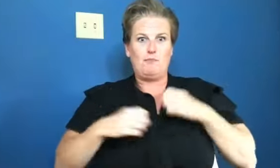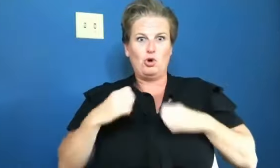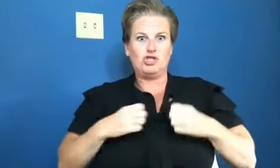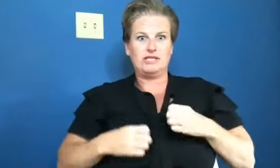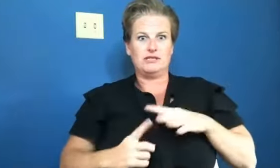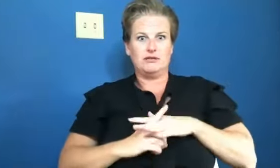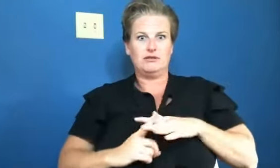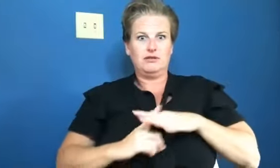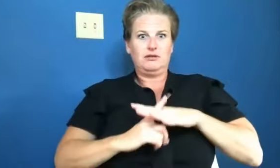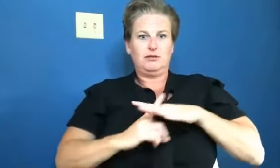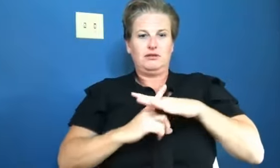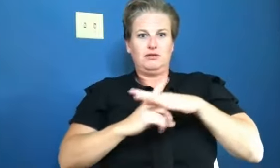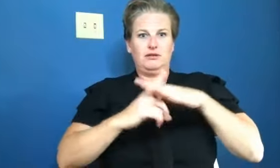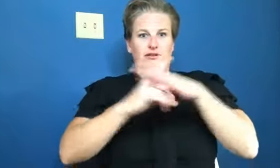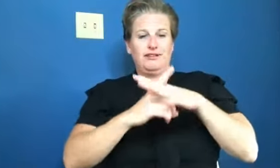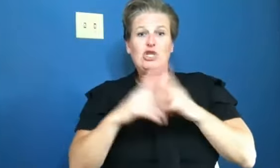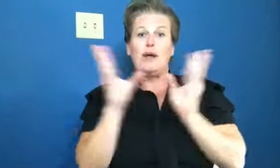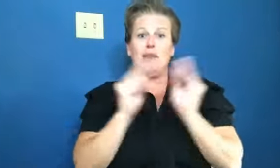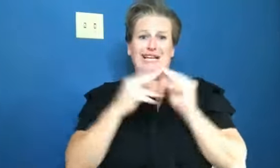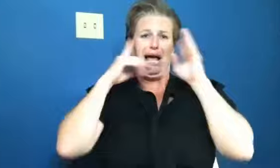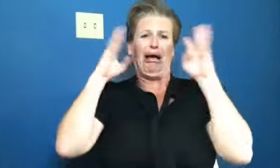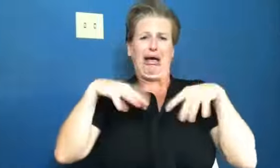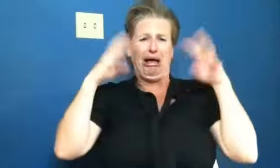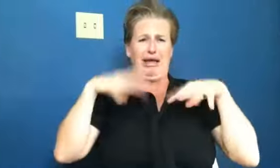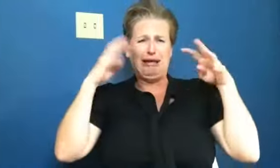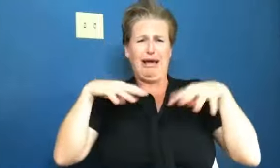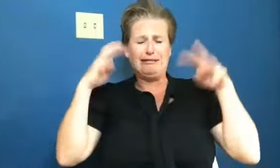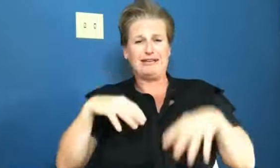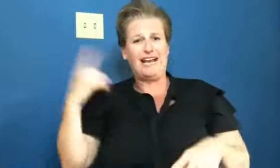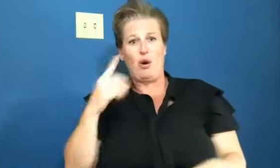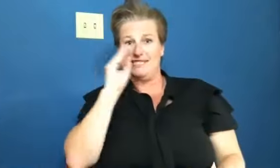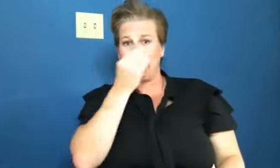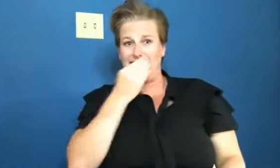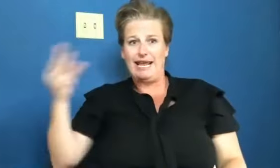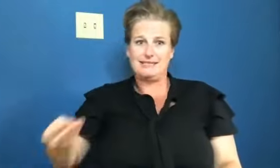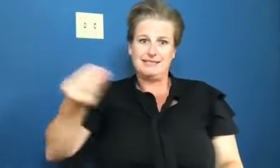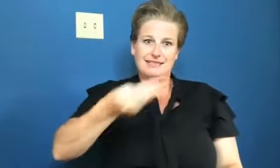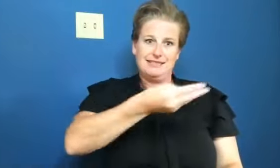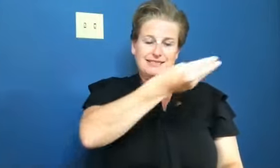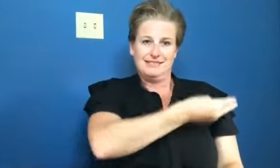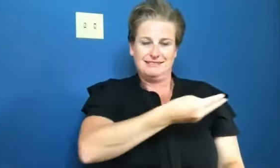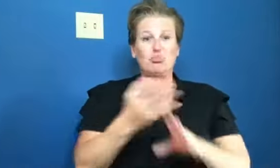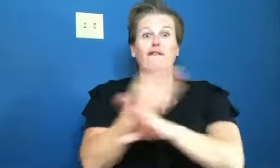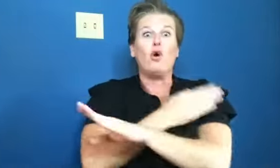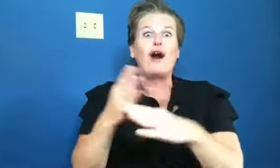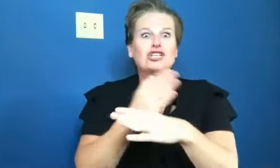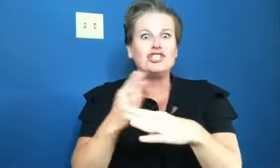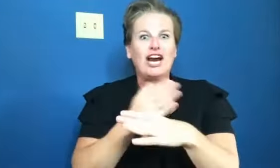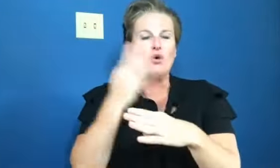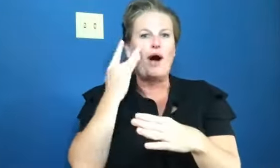meetings like this, and they would always pass the Kleenex my direction as soon as before I shared. And finally, I asked 5 people, I said, would